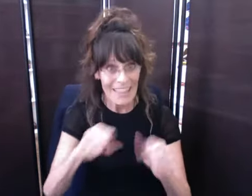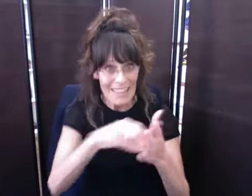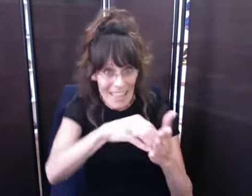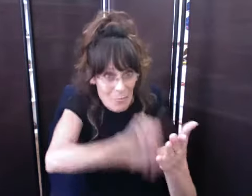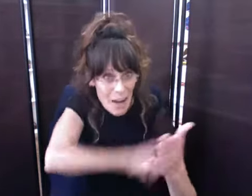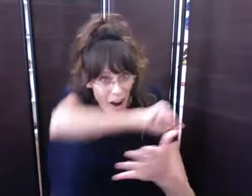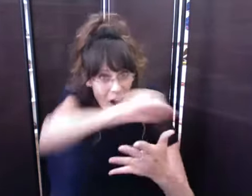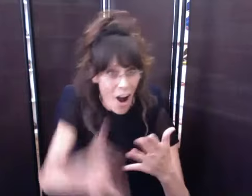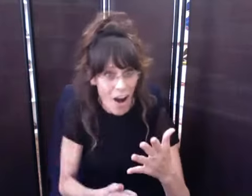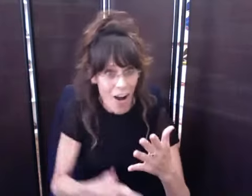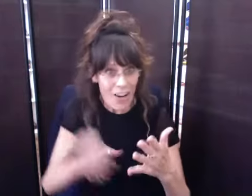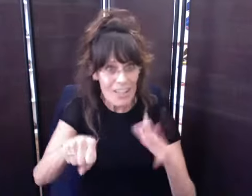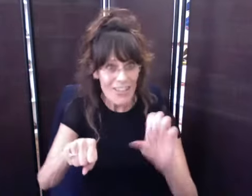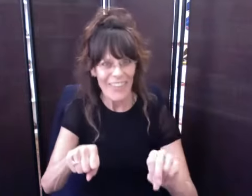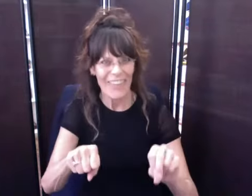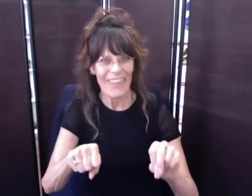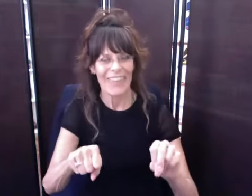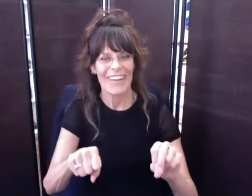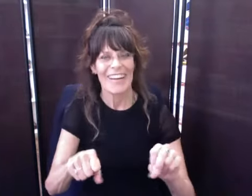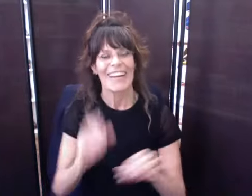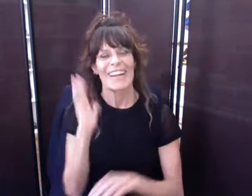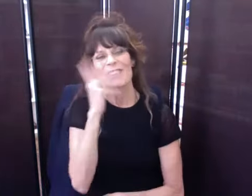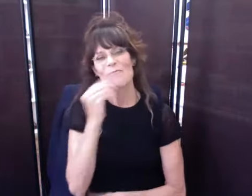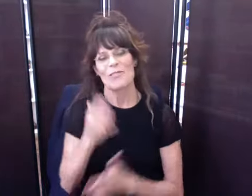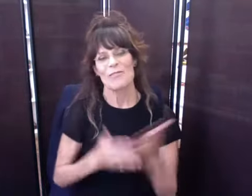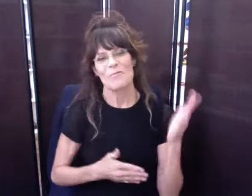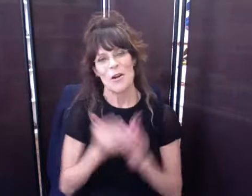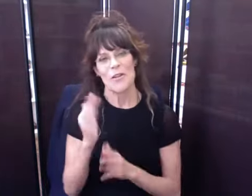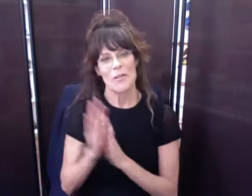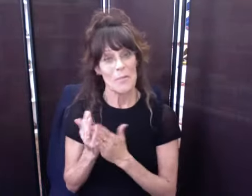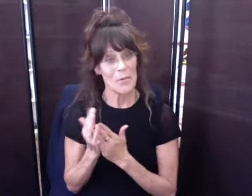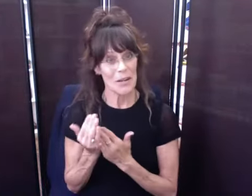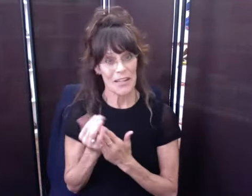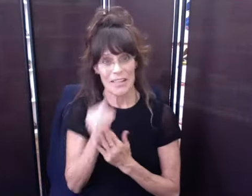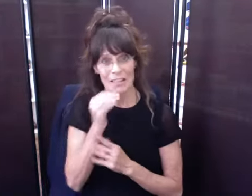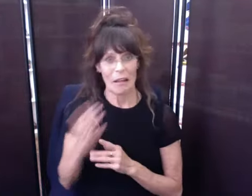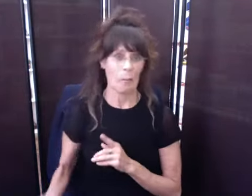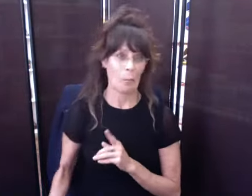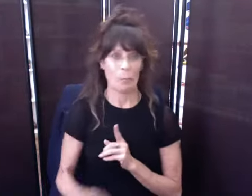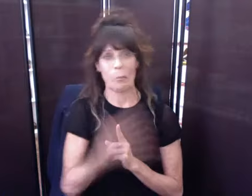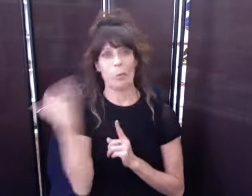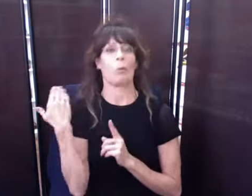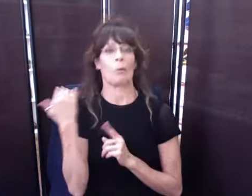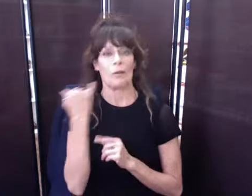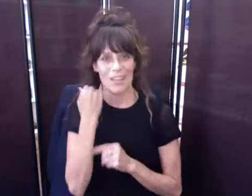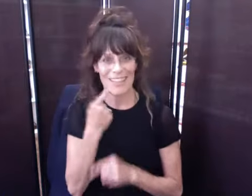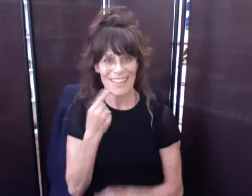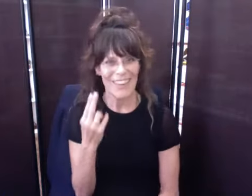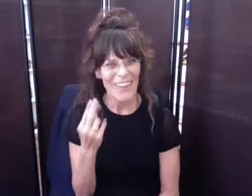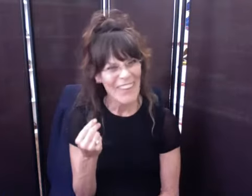yes or no question. And the beautiful part of the big book is it doesn't slap me across the face if I say no. It doesn't say I'm a